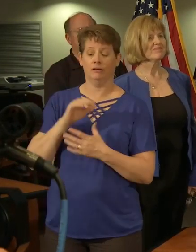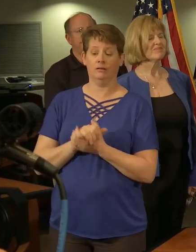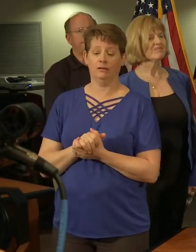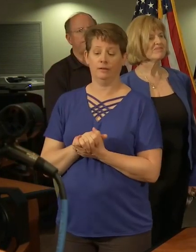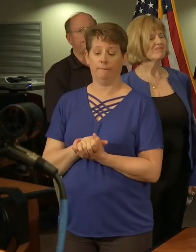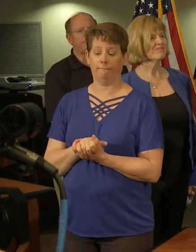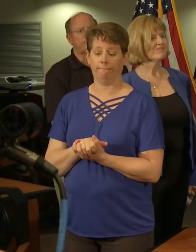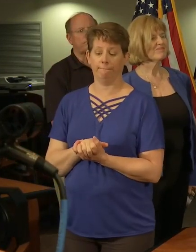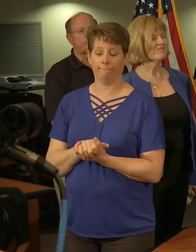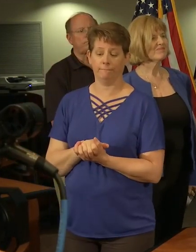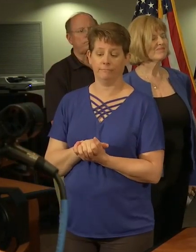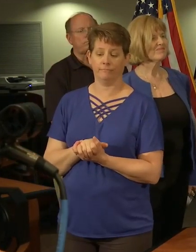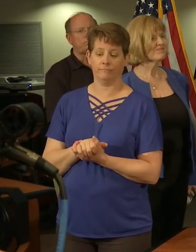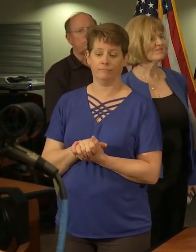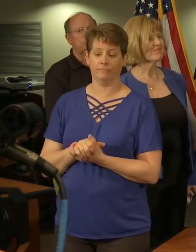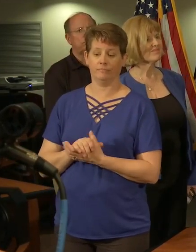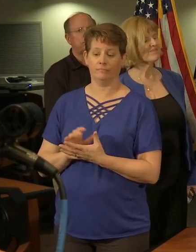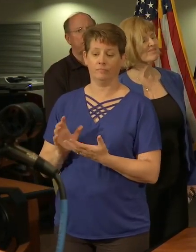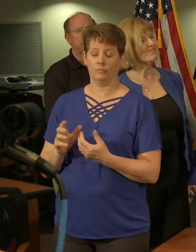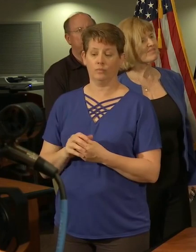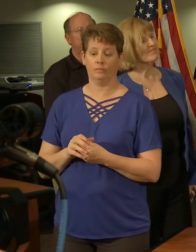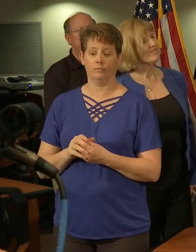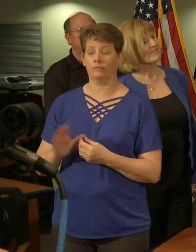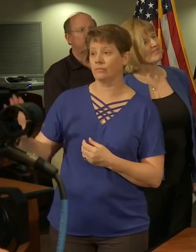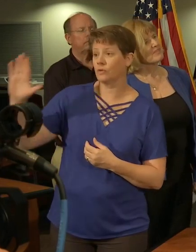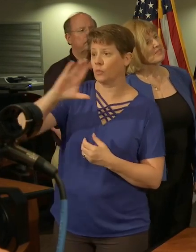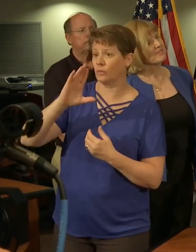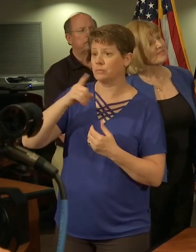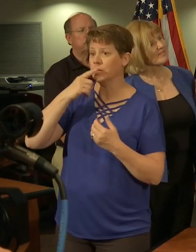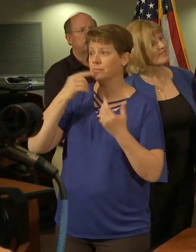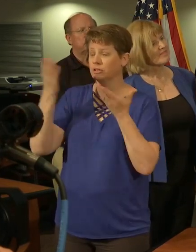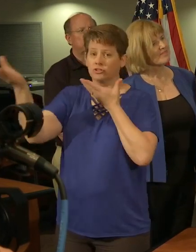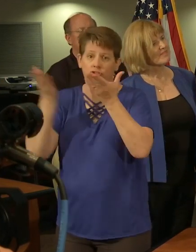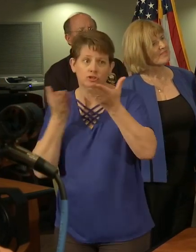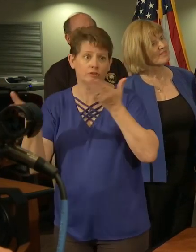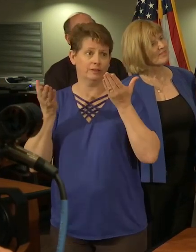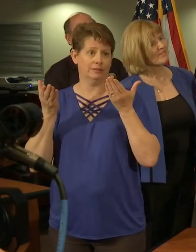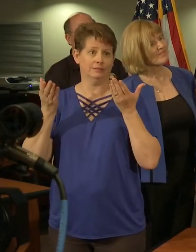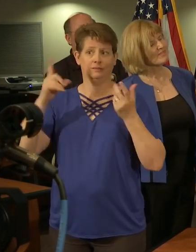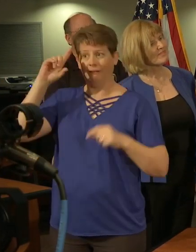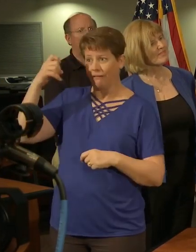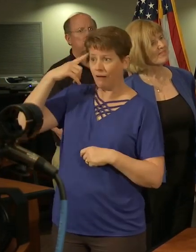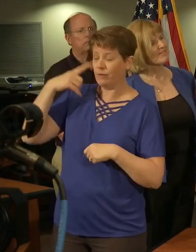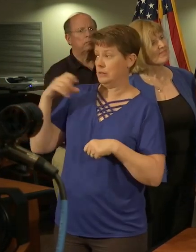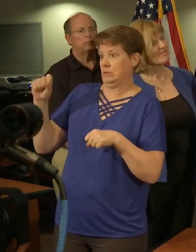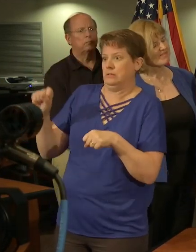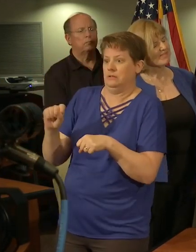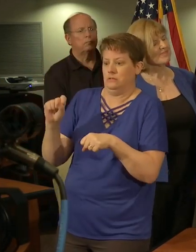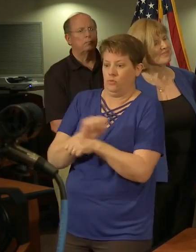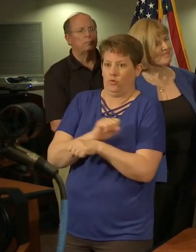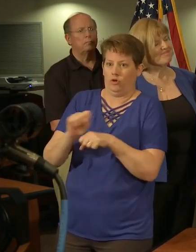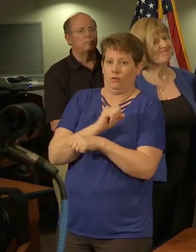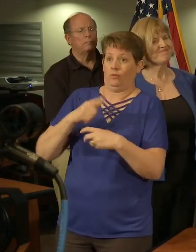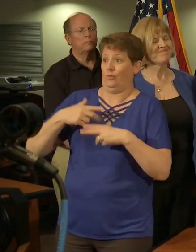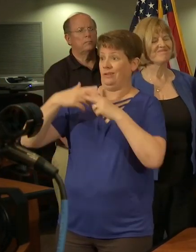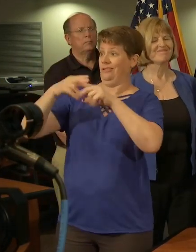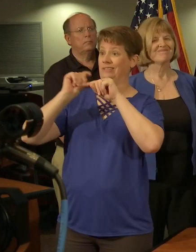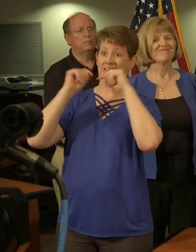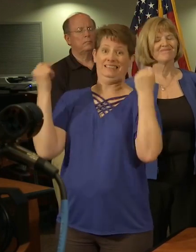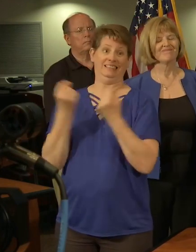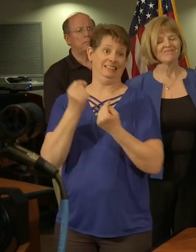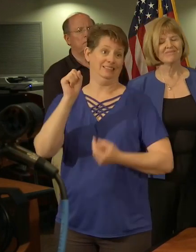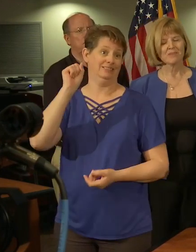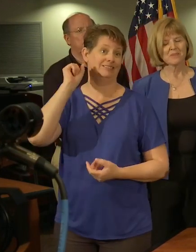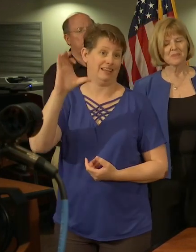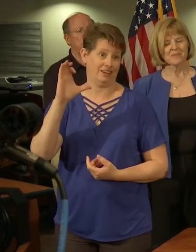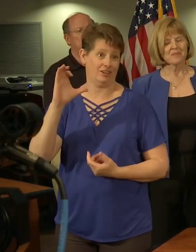your representatives and public servants in government are working hard in what we call Team South Carolina. It